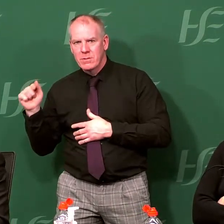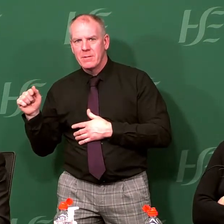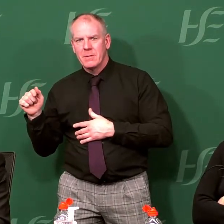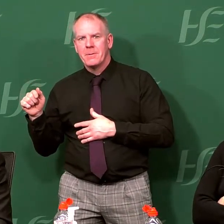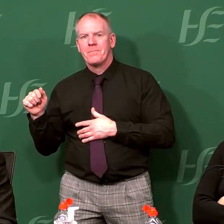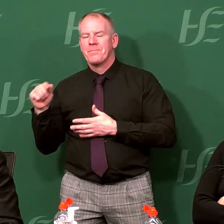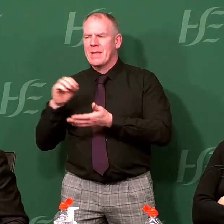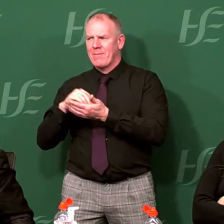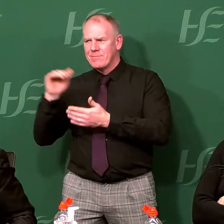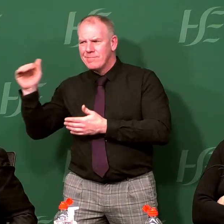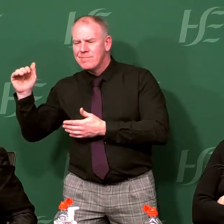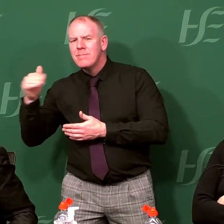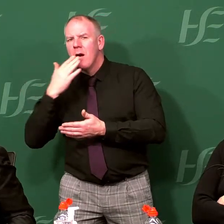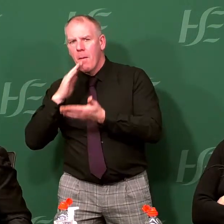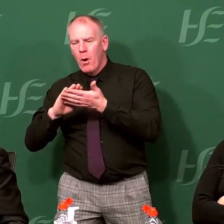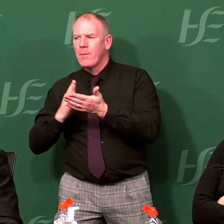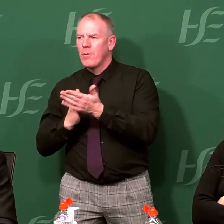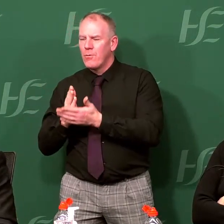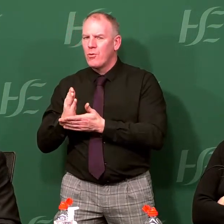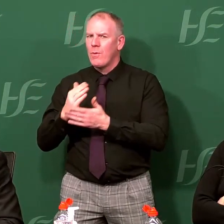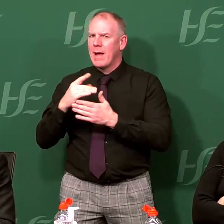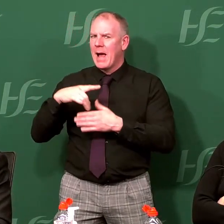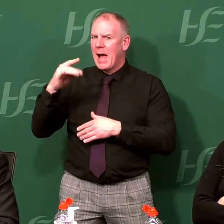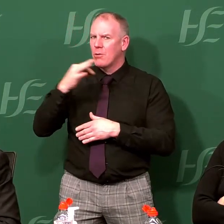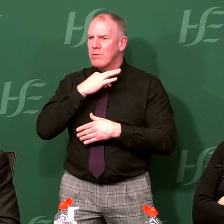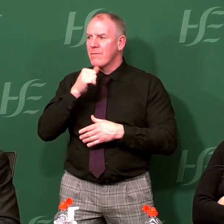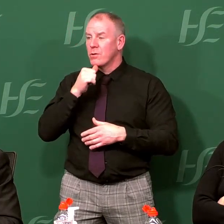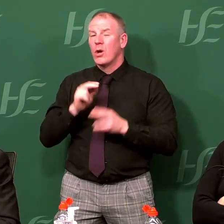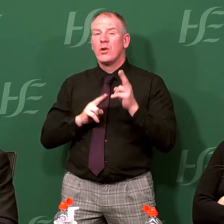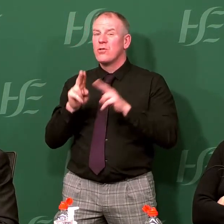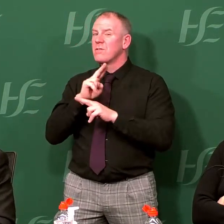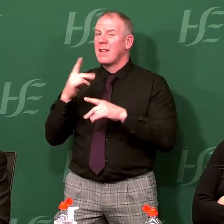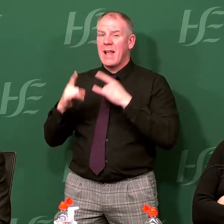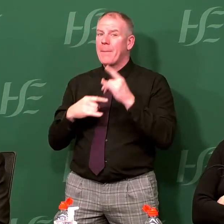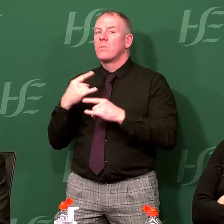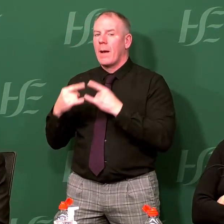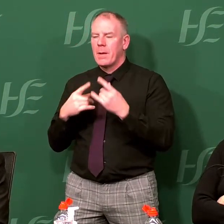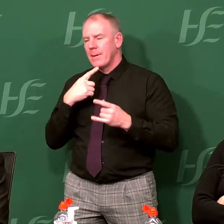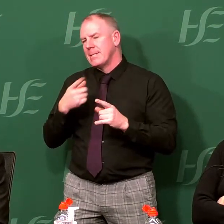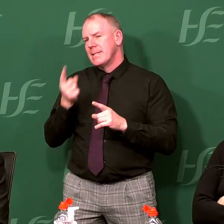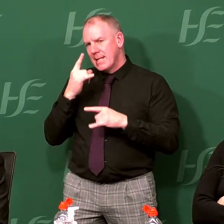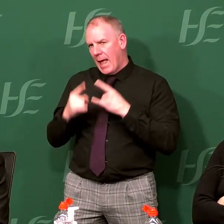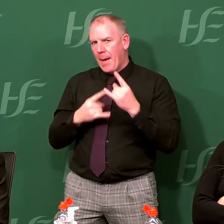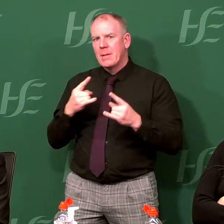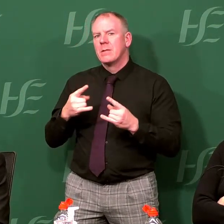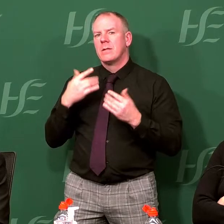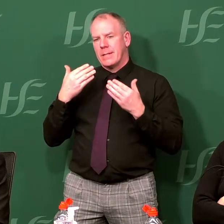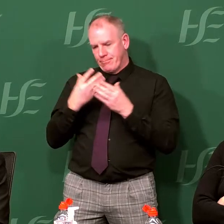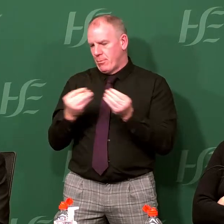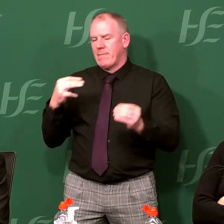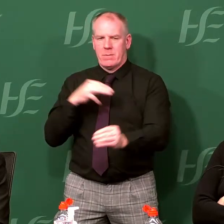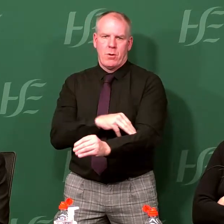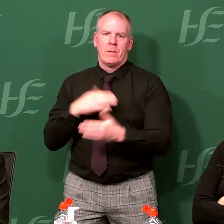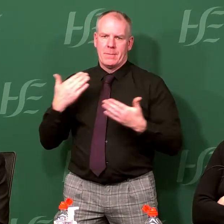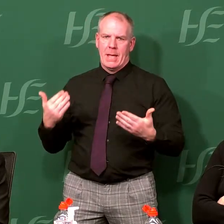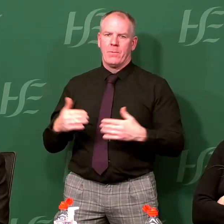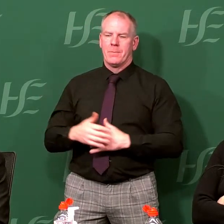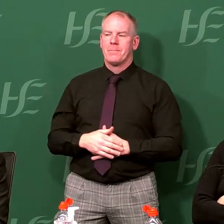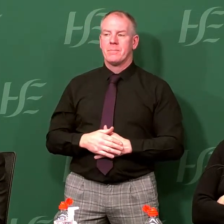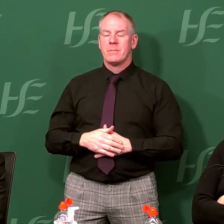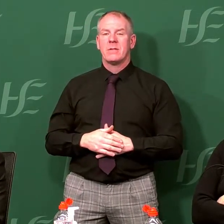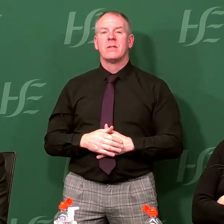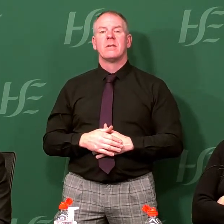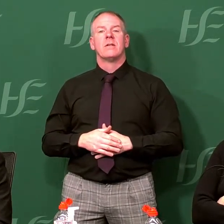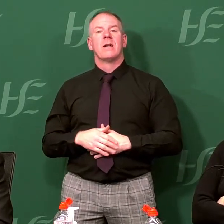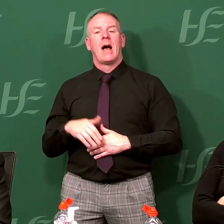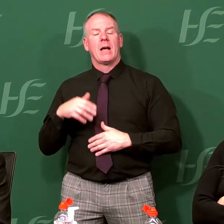had to get the appointments walked through. It shouldn't have happened to the extent it did. It did happen. We've set out to address it. But when I mentioned a couple of